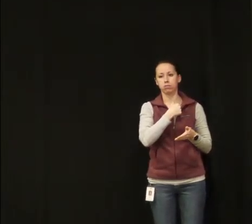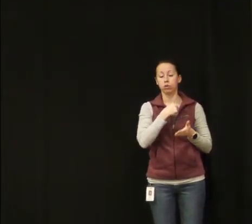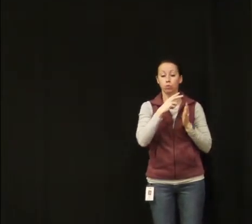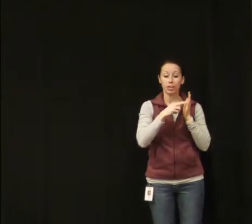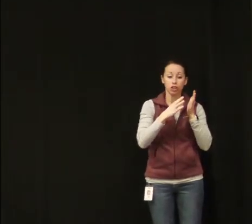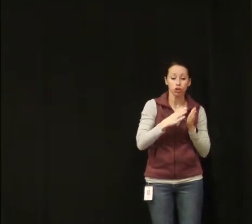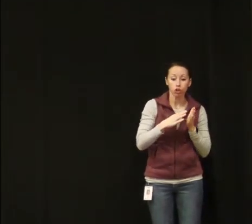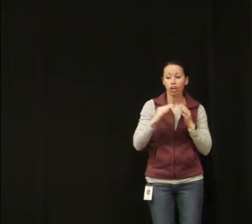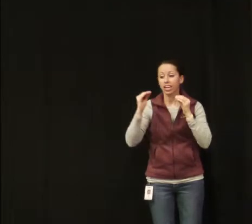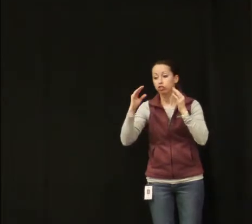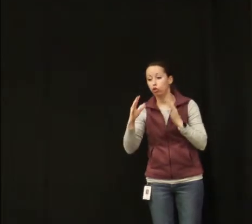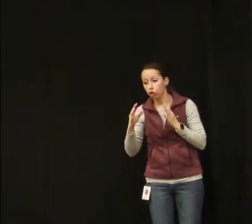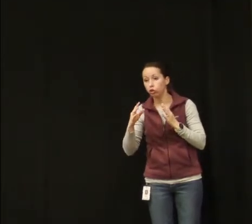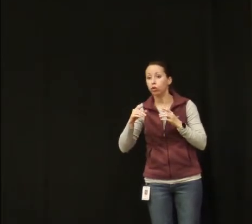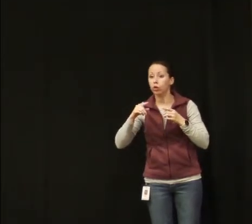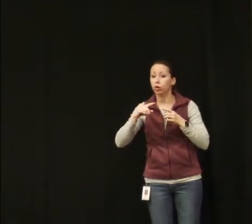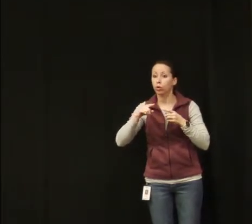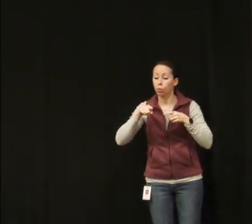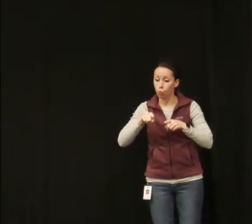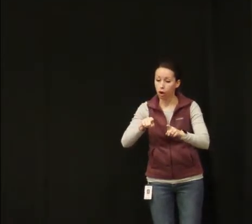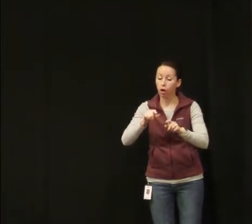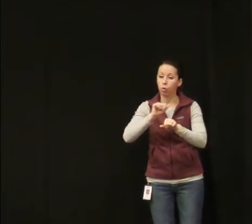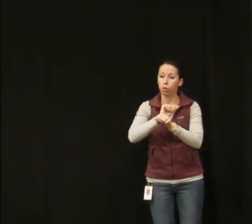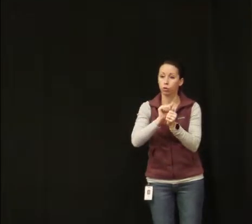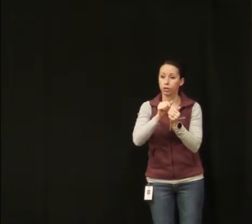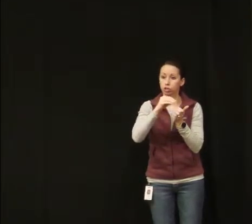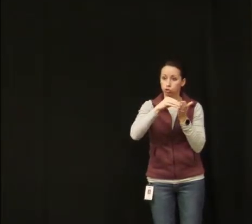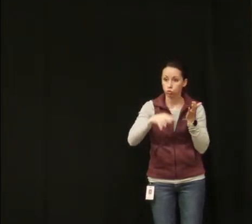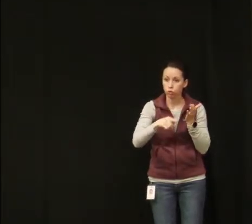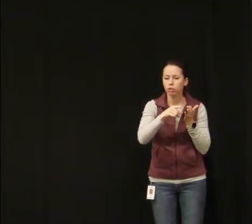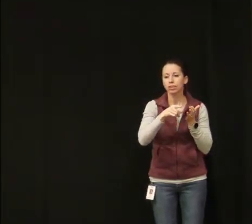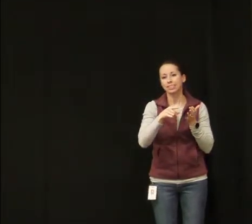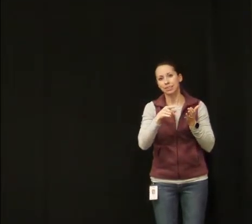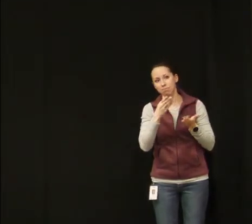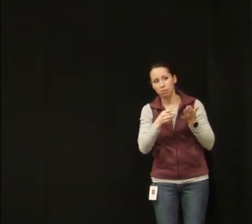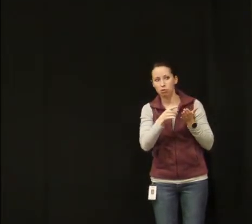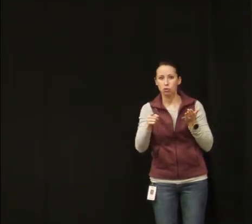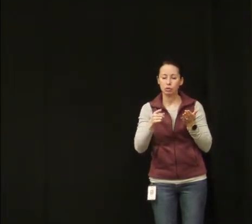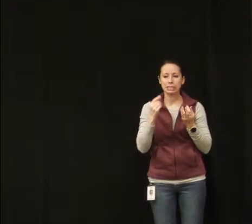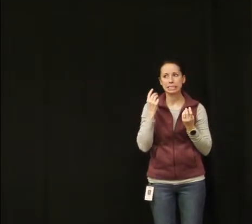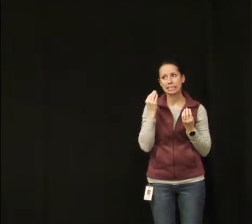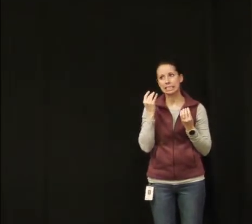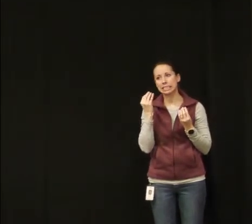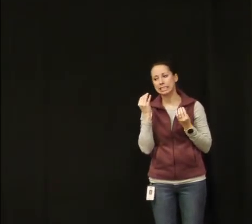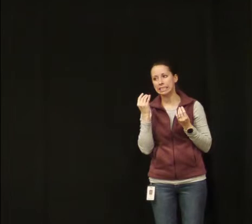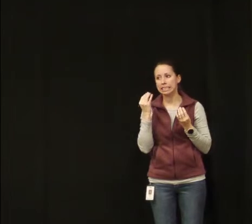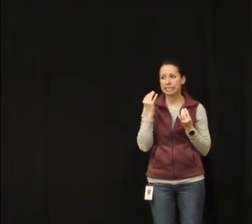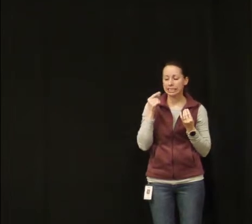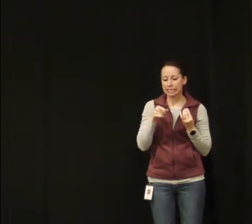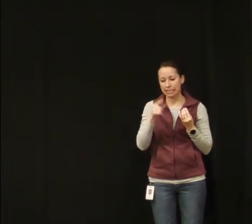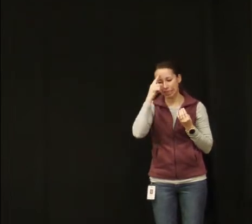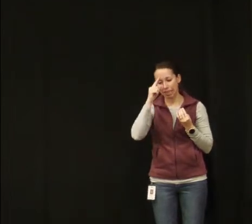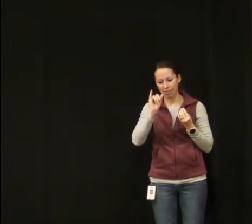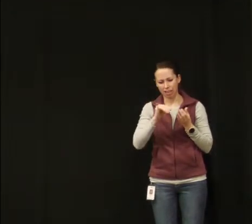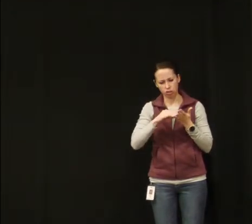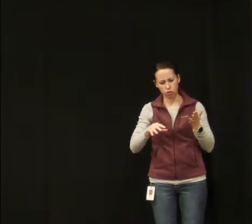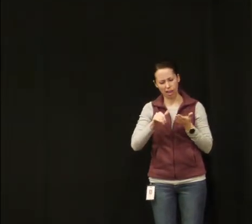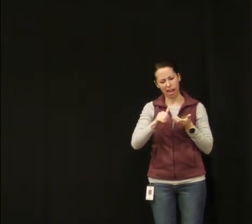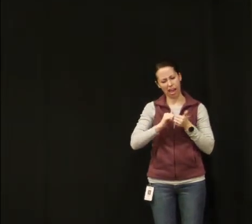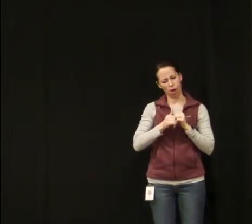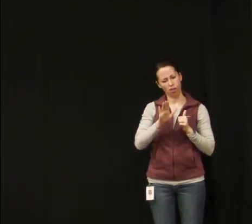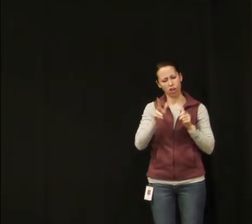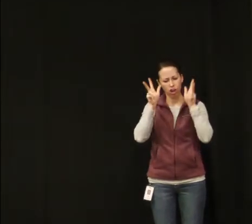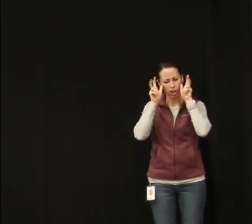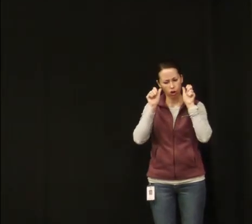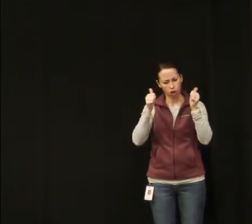instructors when we're working with students. So this should also take some time to think about it. And just look at your students, like how is their hearing